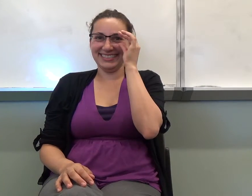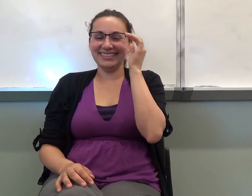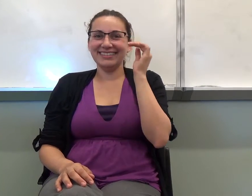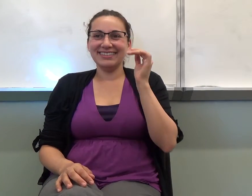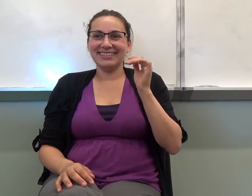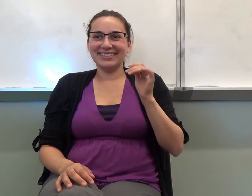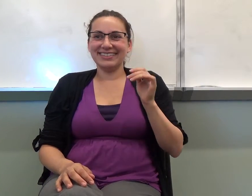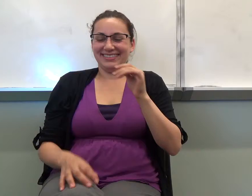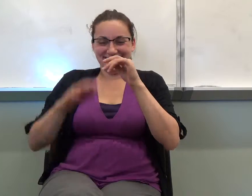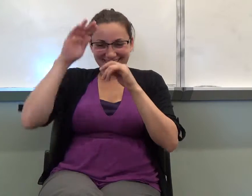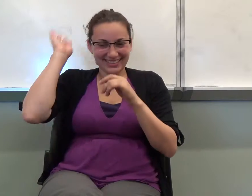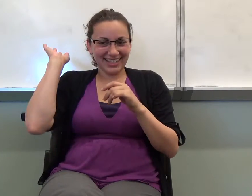That's used for prediction.